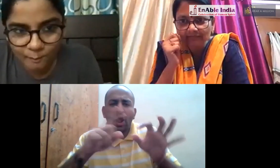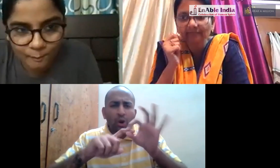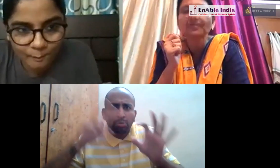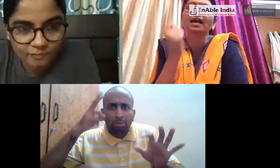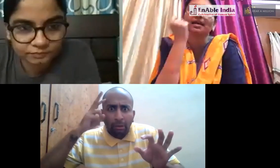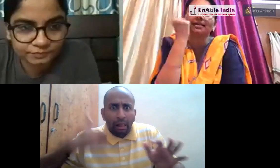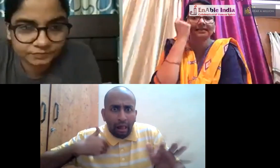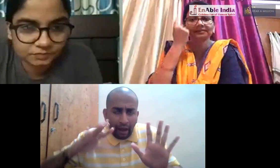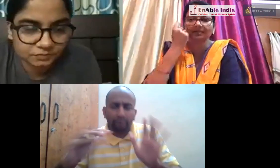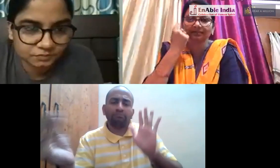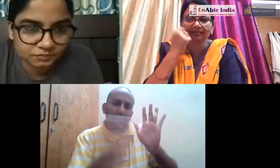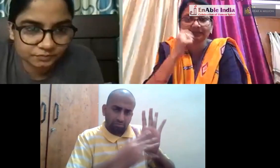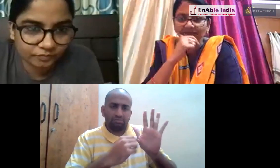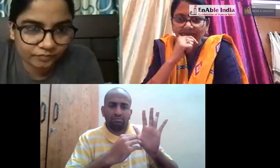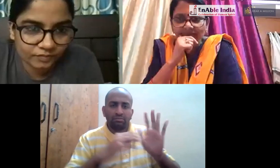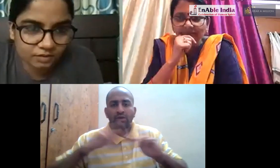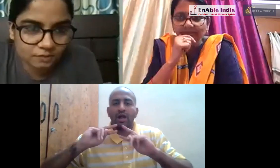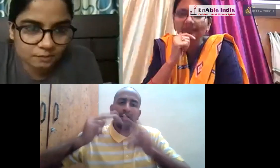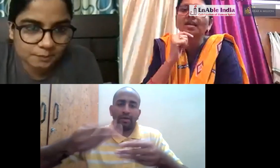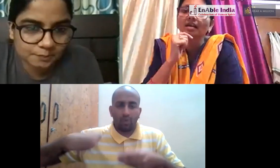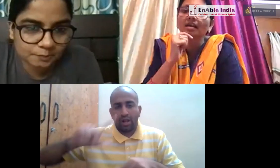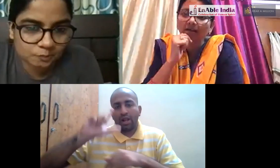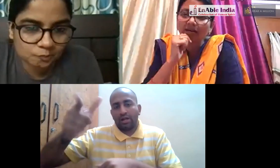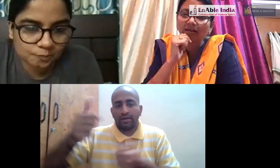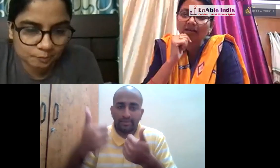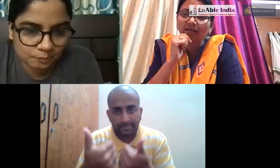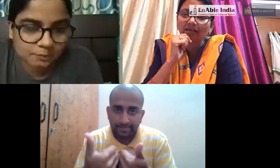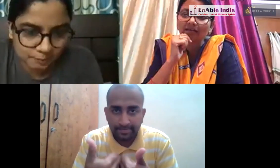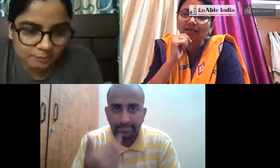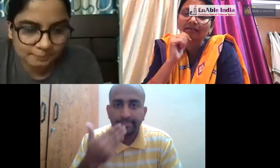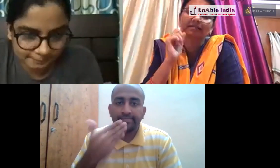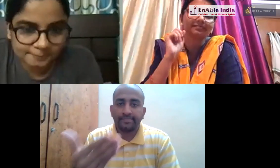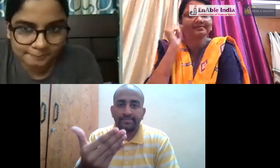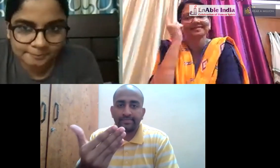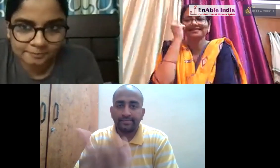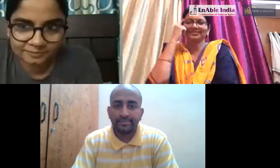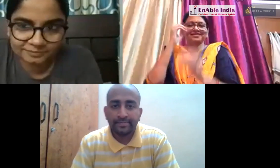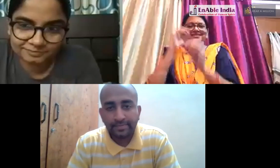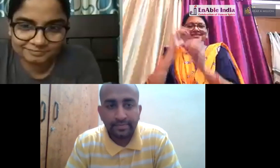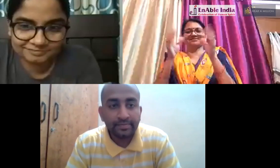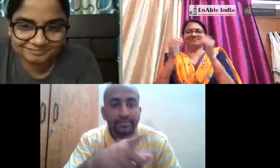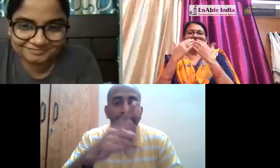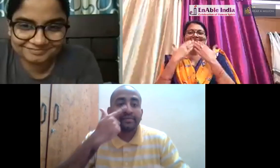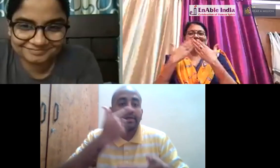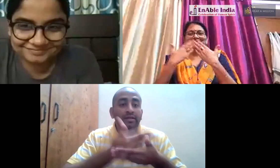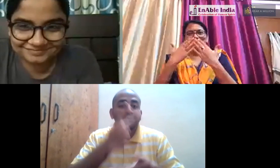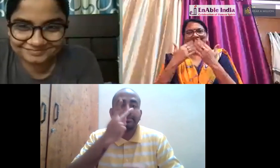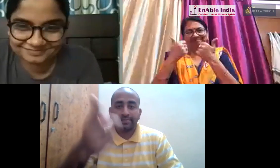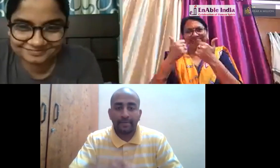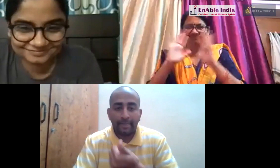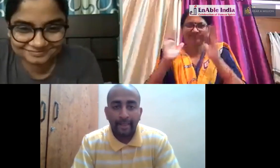Gautam is saying, you can click on the link. If you have any doubt, you can ask us and we will surely reply you.